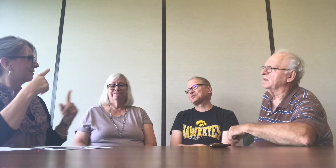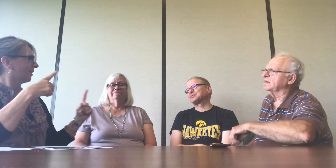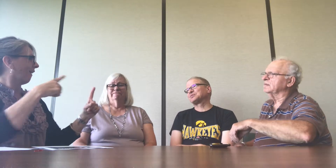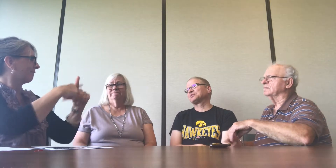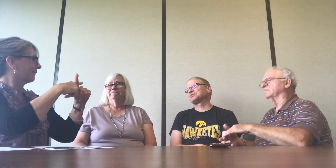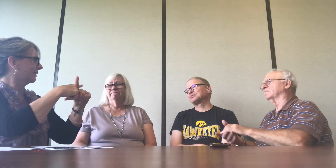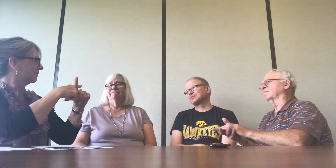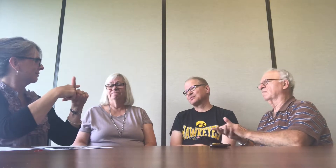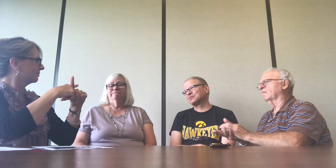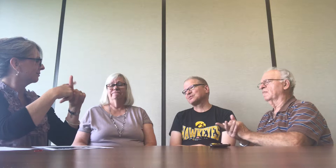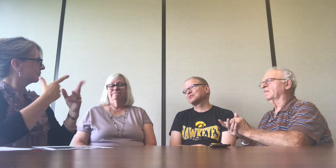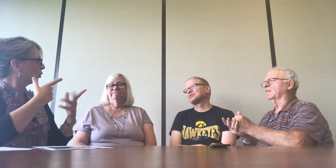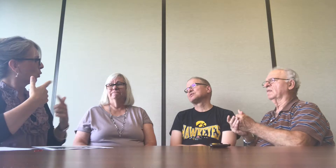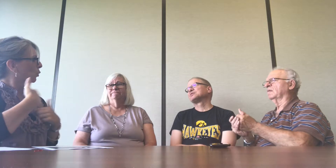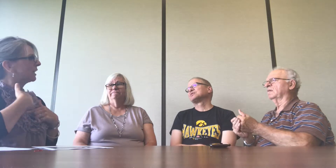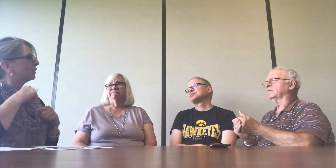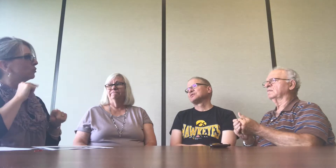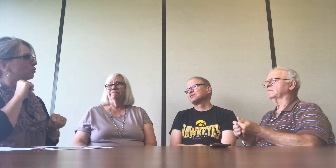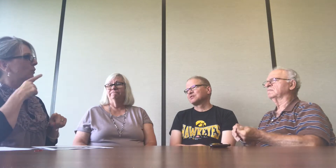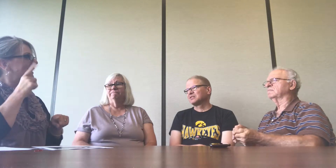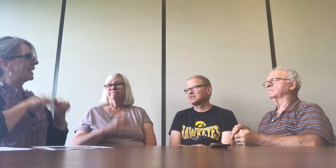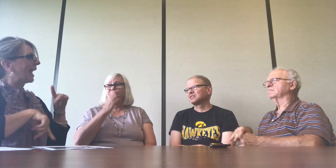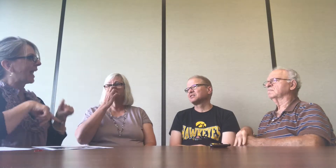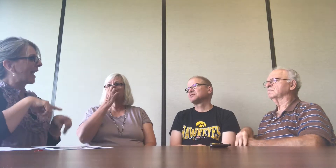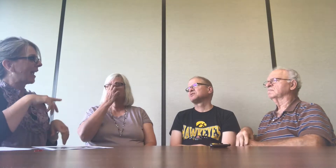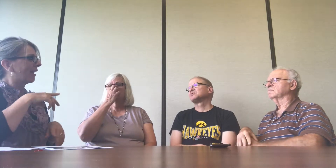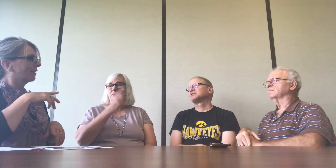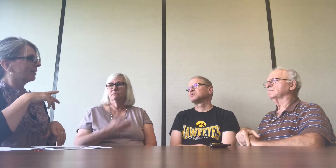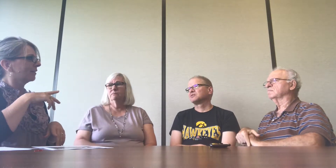to avoid that type of conflict.